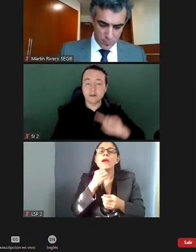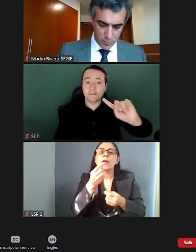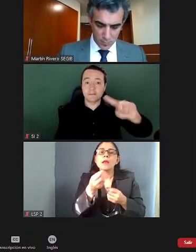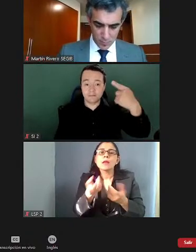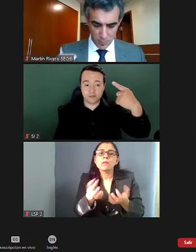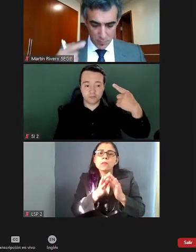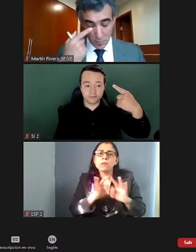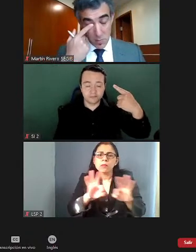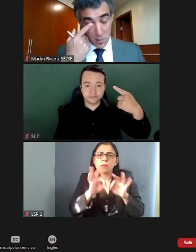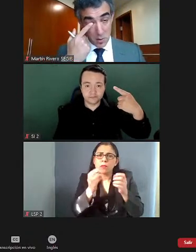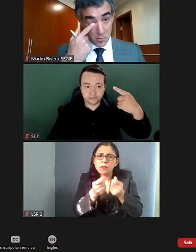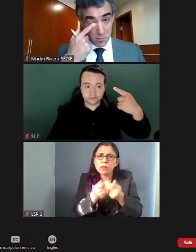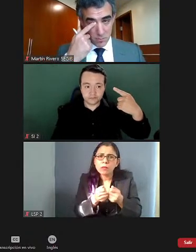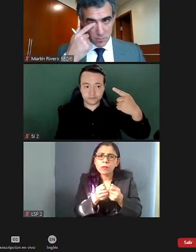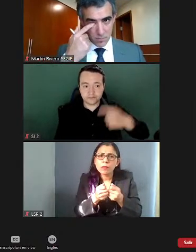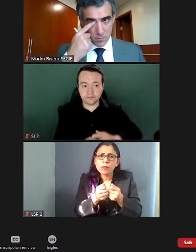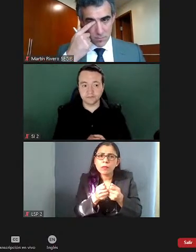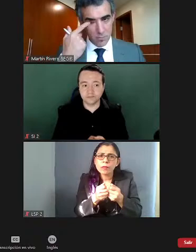first